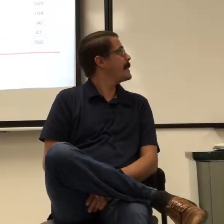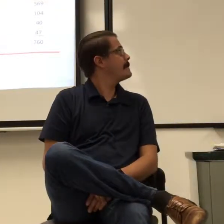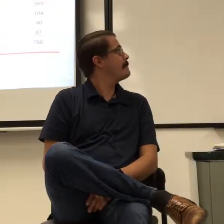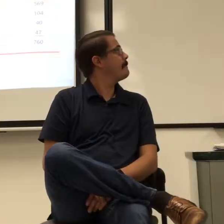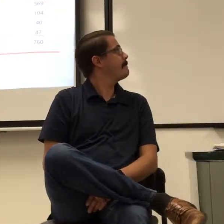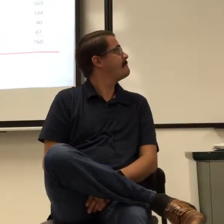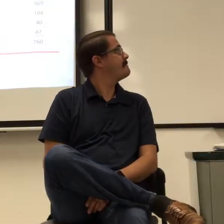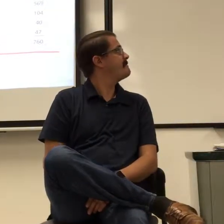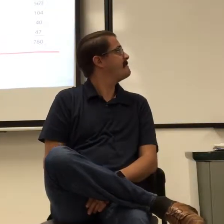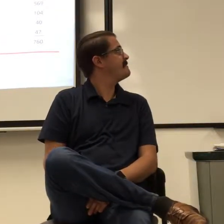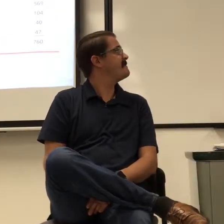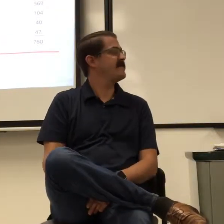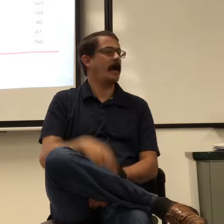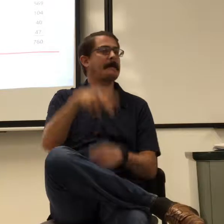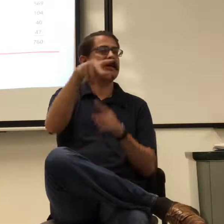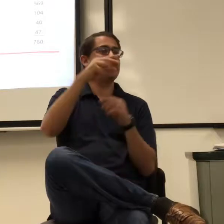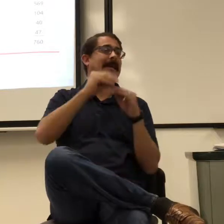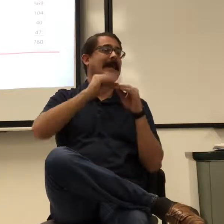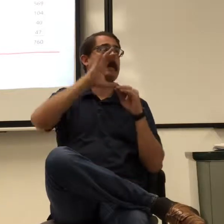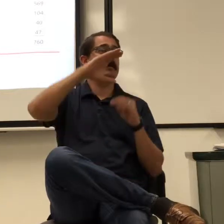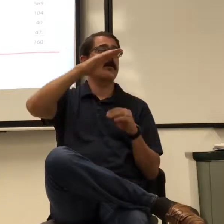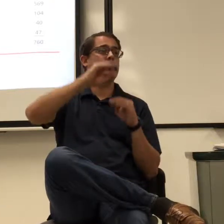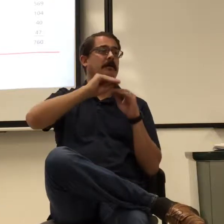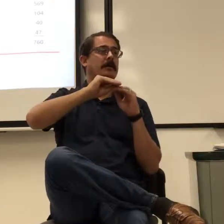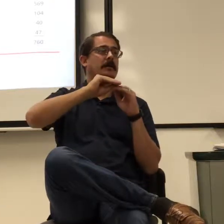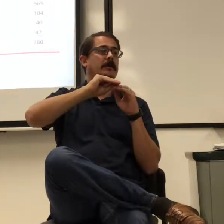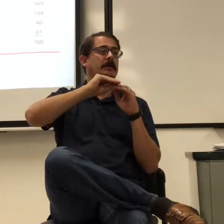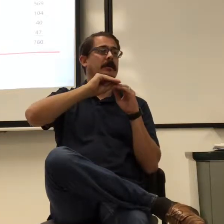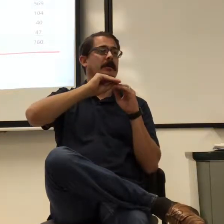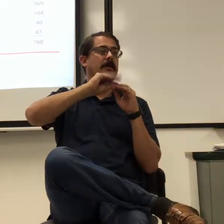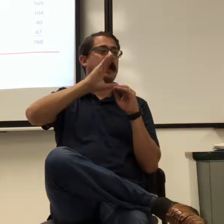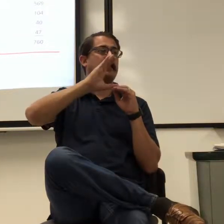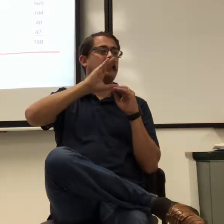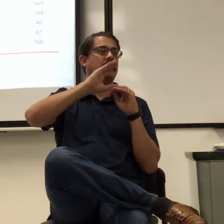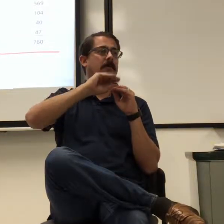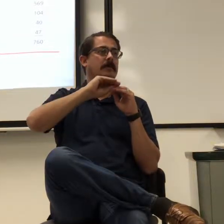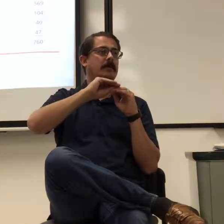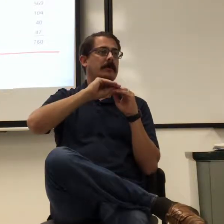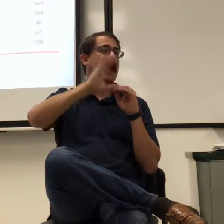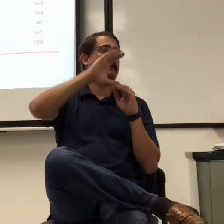Capital P partial pressure due to nitrogen, you just multiply 0.79 times